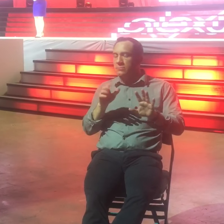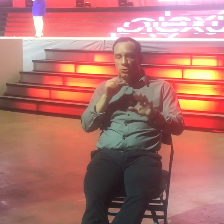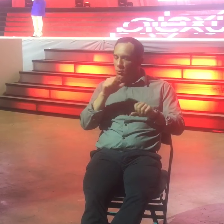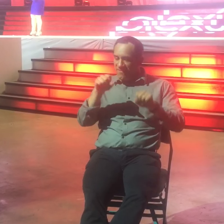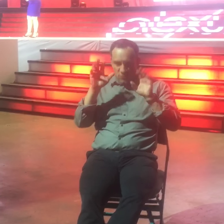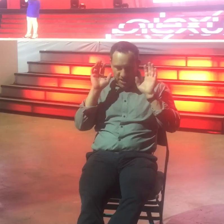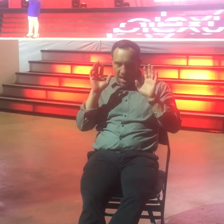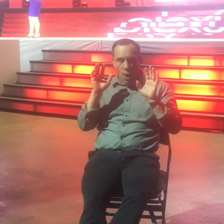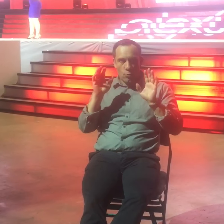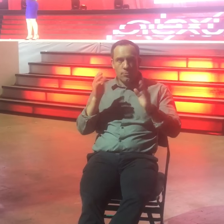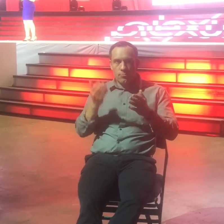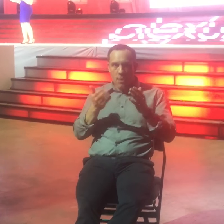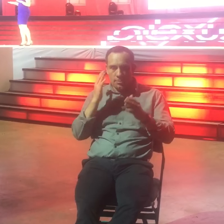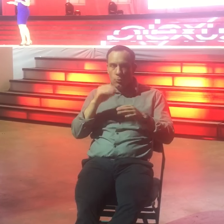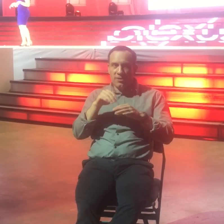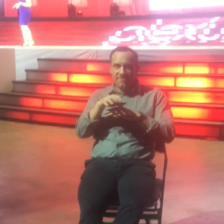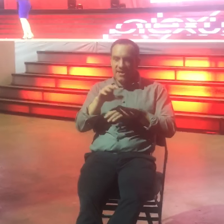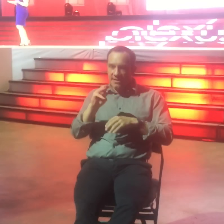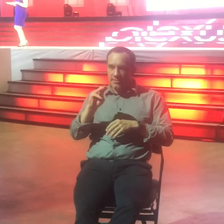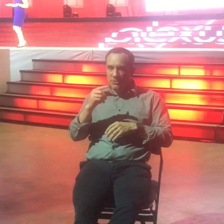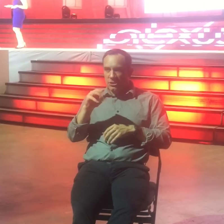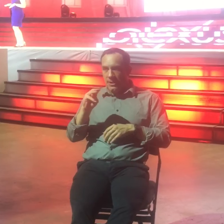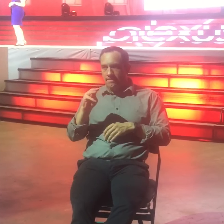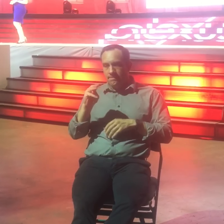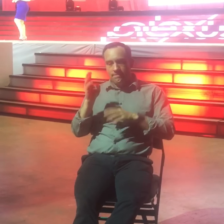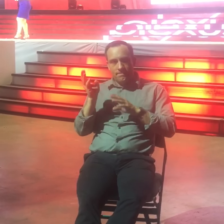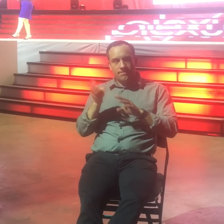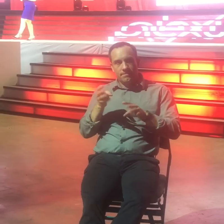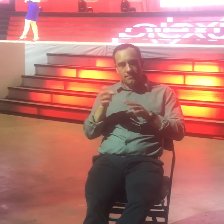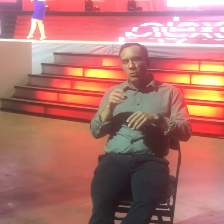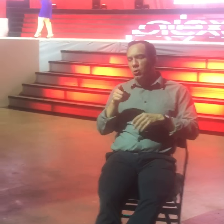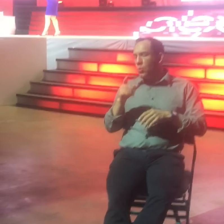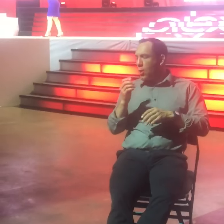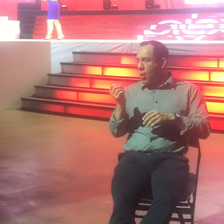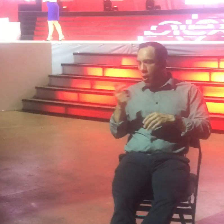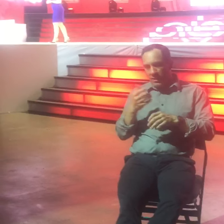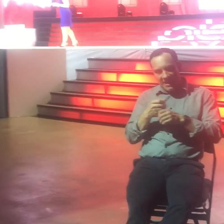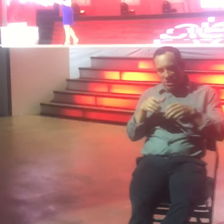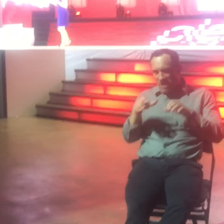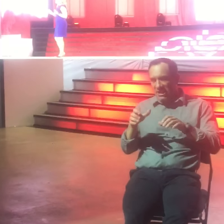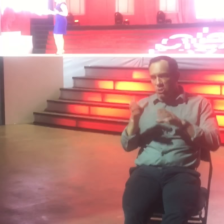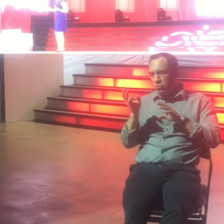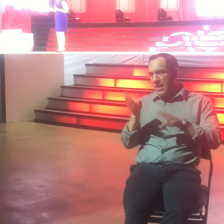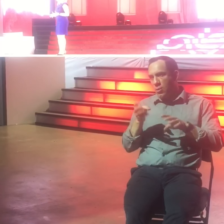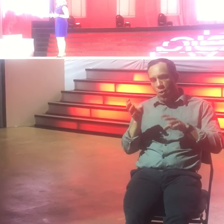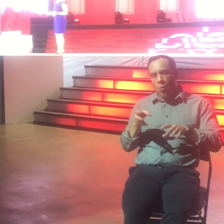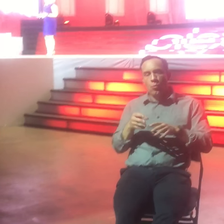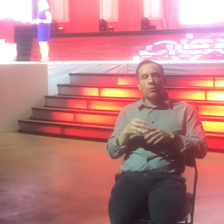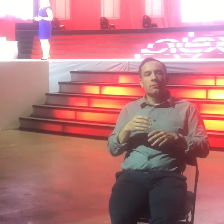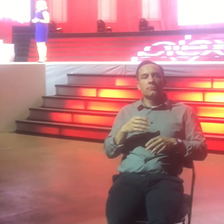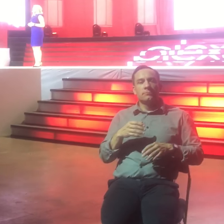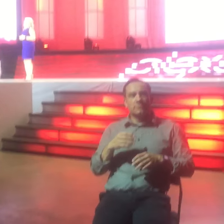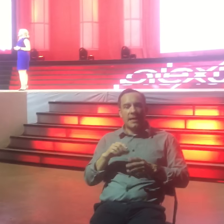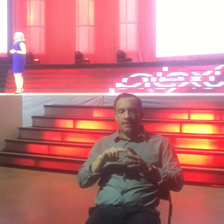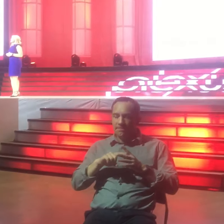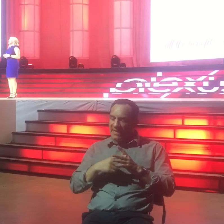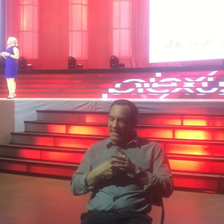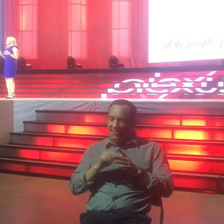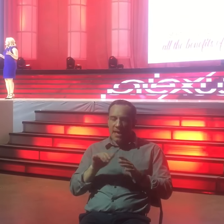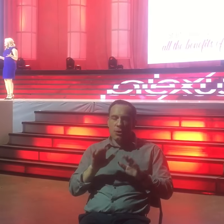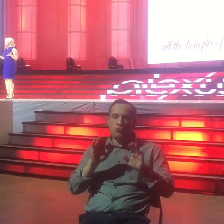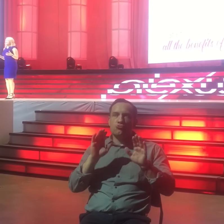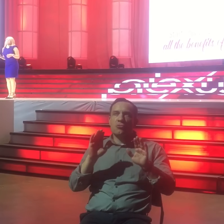the bandwidth here in the MGM. Just be patient. You'll all get a chance to download your app and begin the incredibly good feeling of